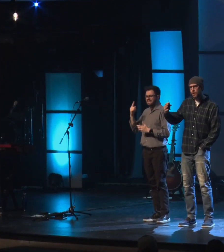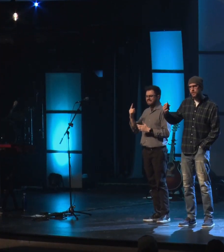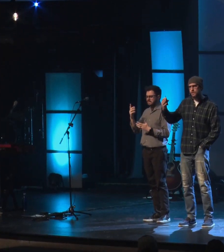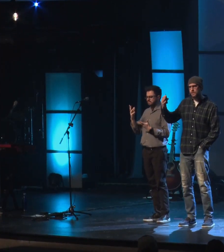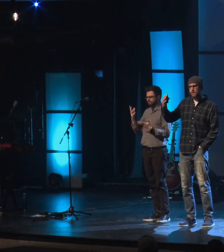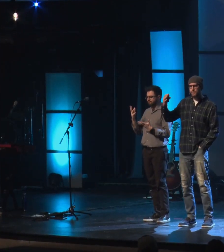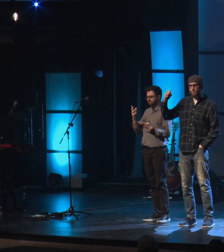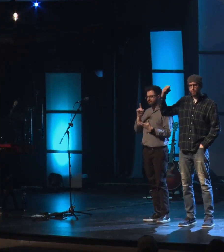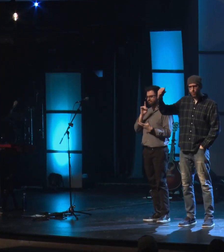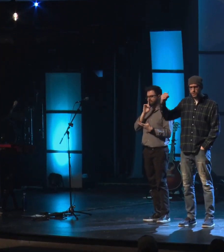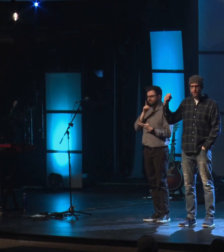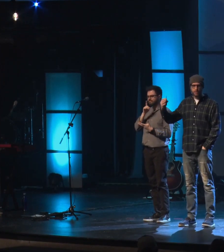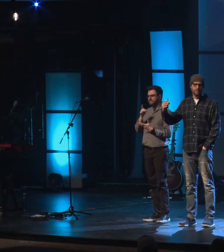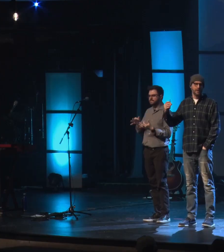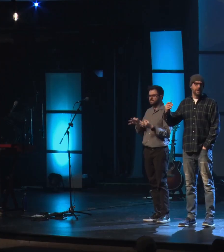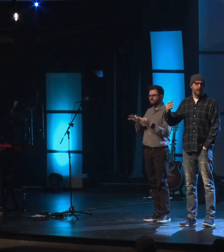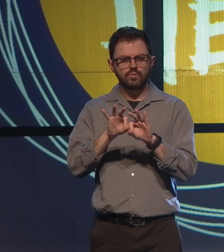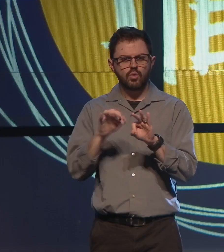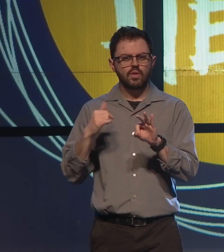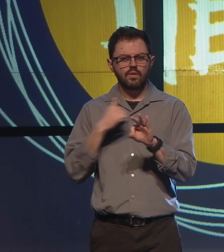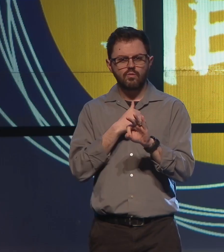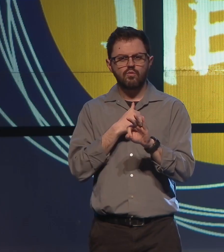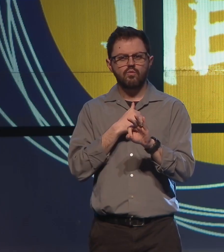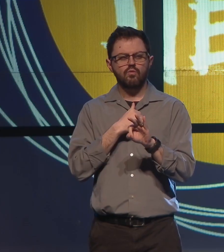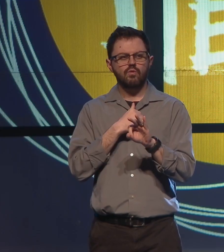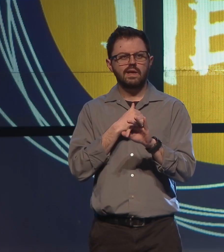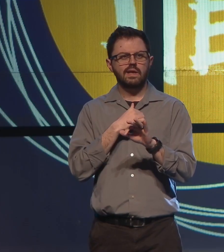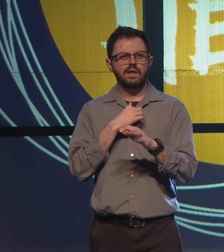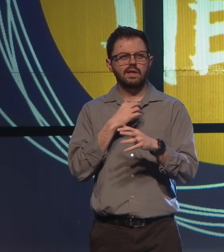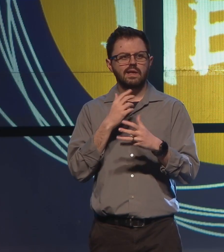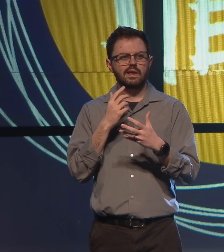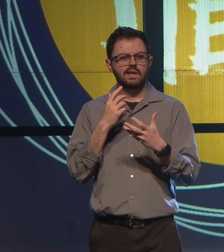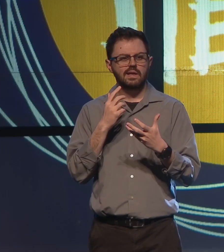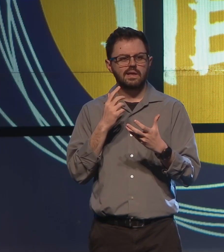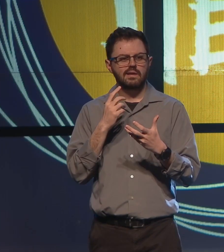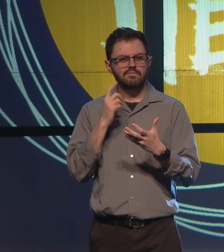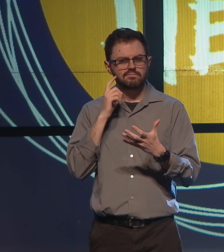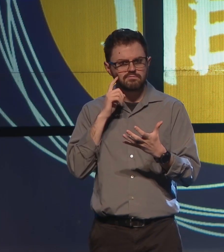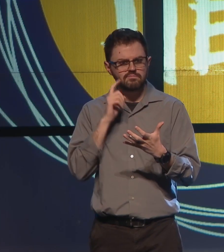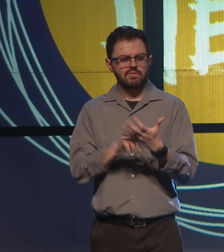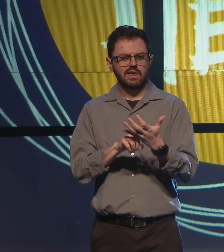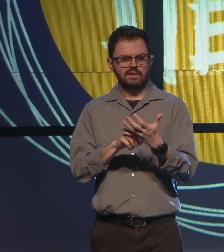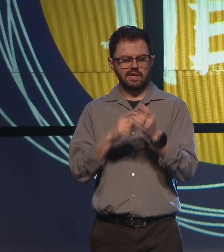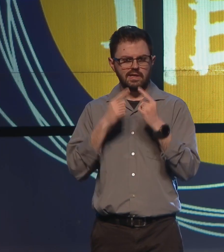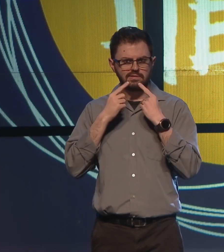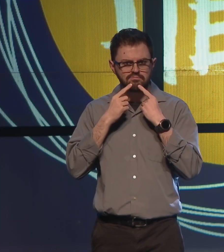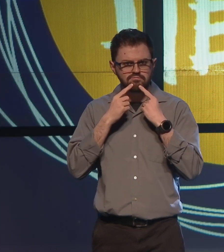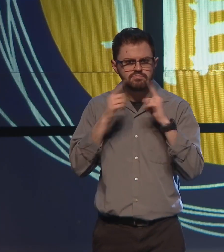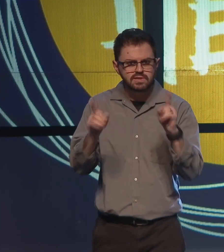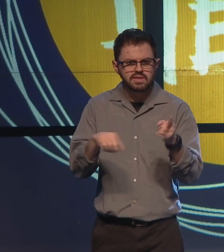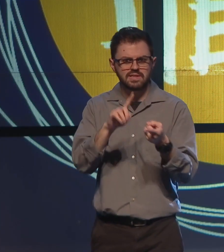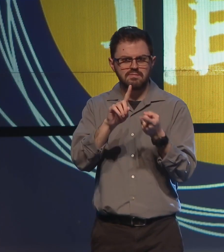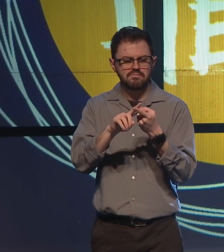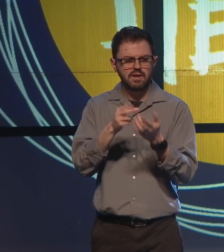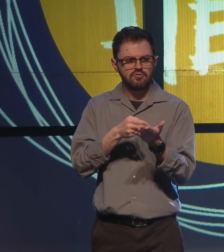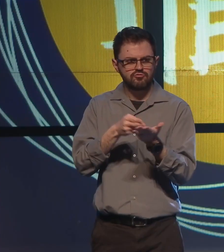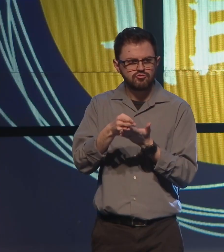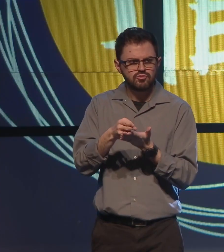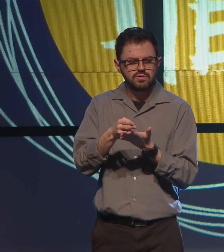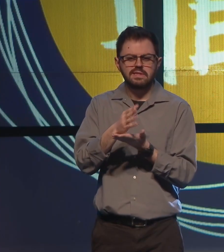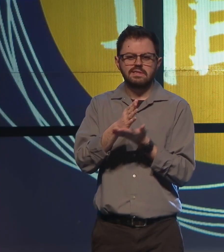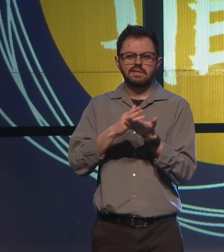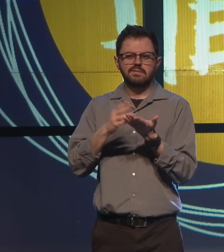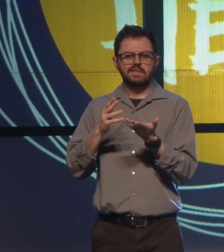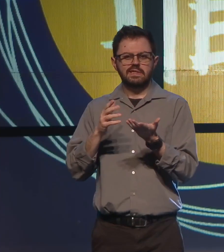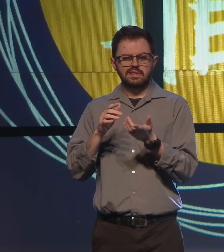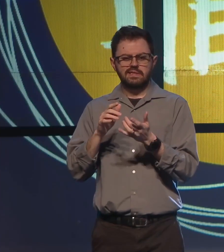kind of honor more so and speak out loud the truth of some of these things that we live into as peacemakers who are